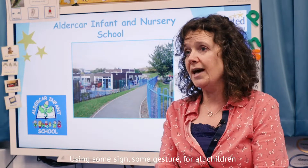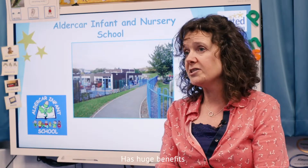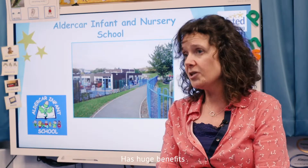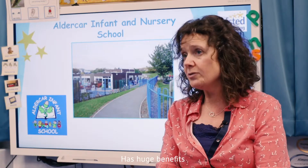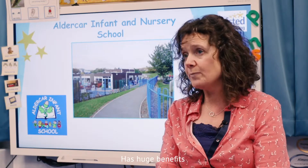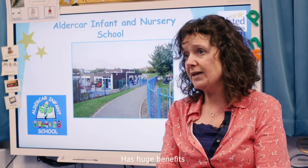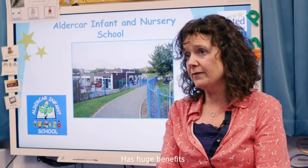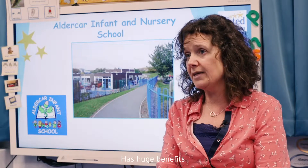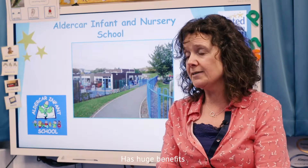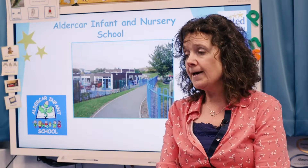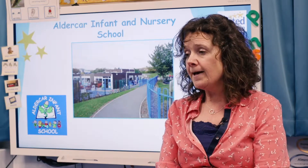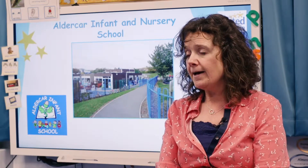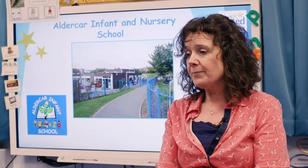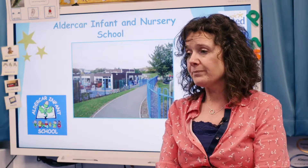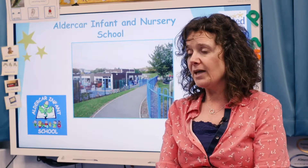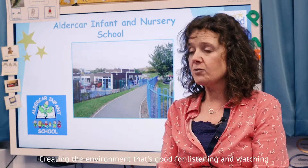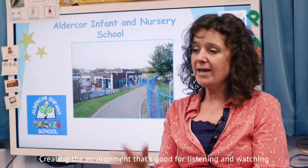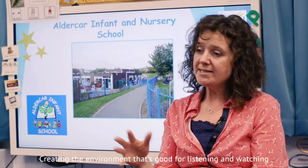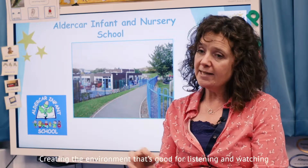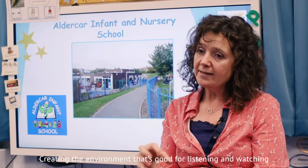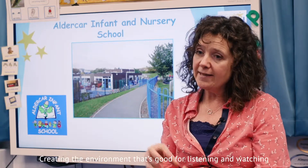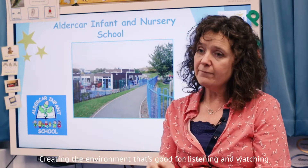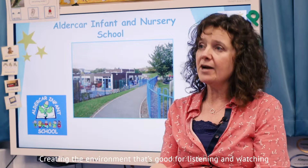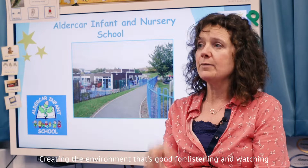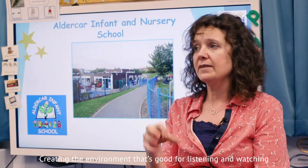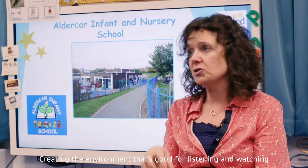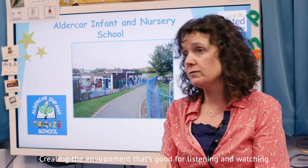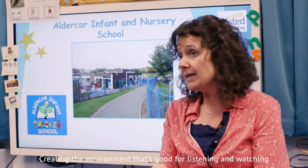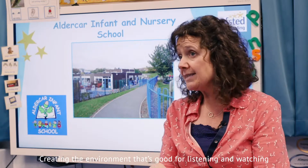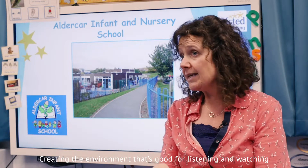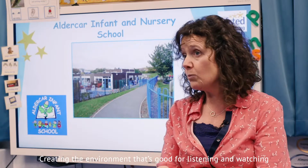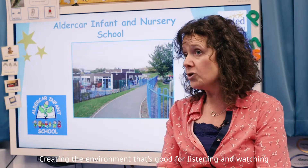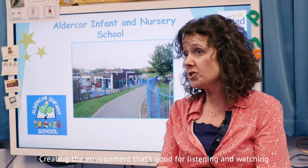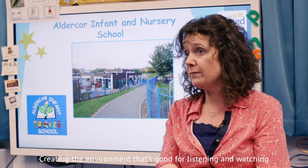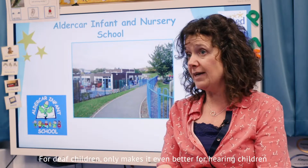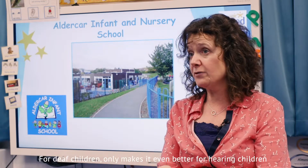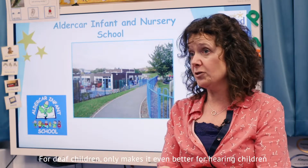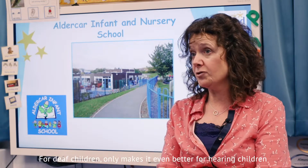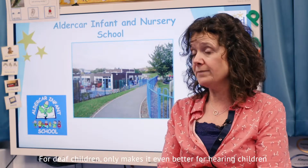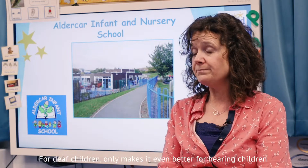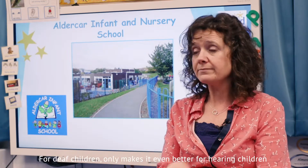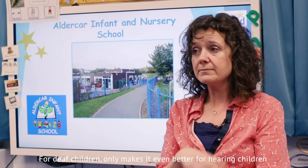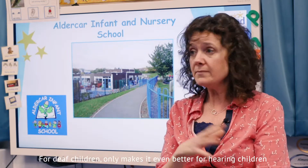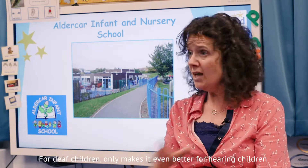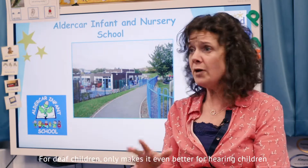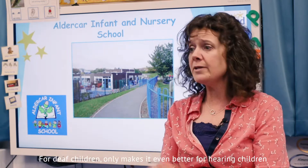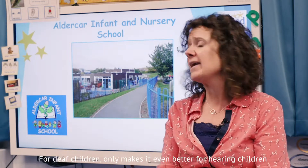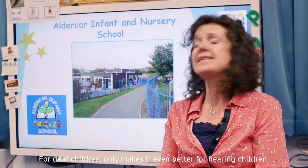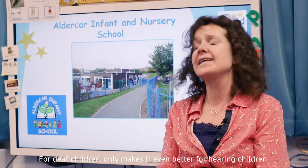has huge benefits. Creating the environment that's good for listening and watching for deaf children only makes it